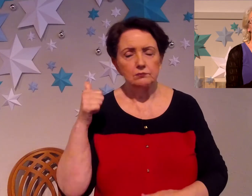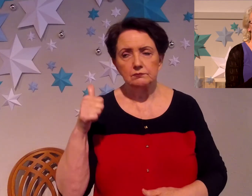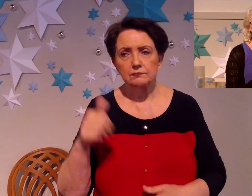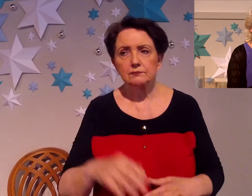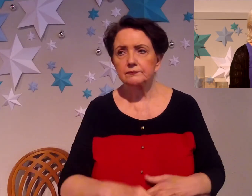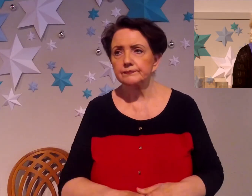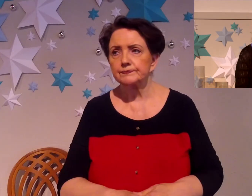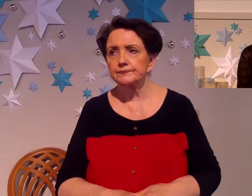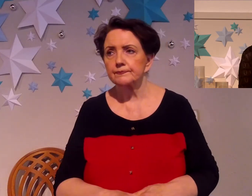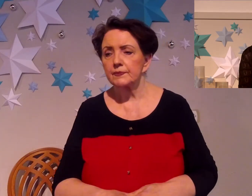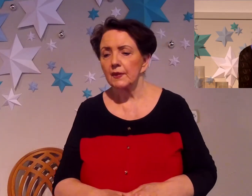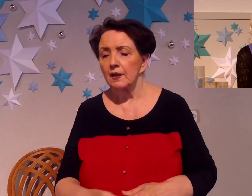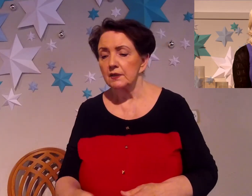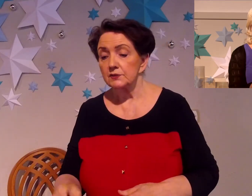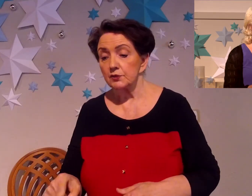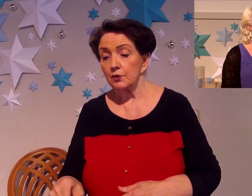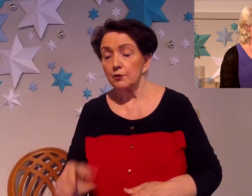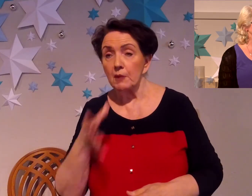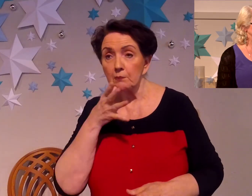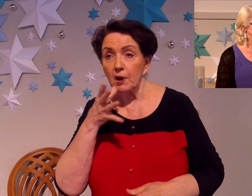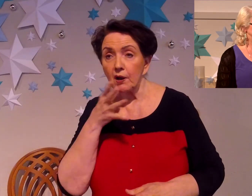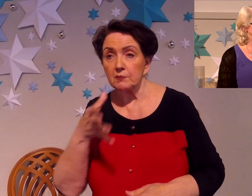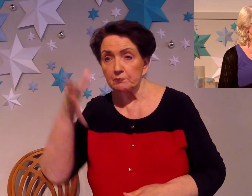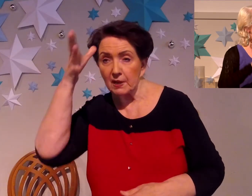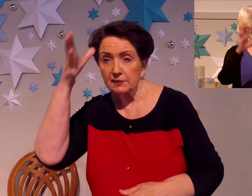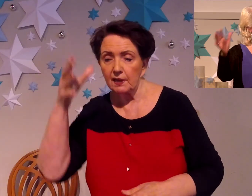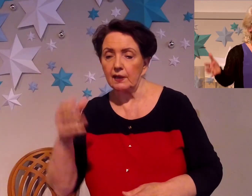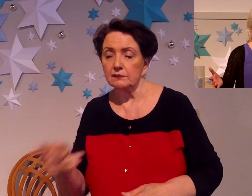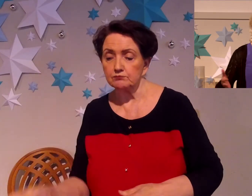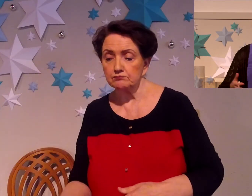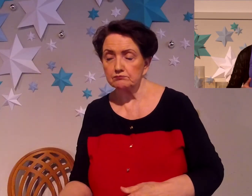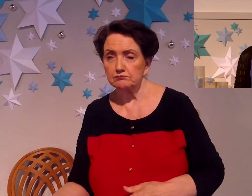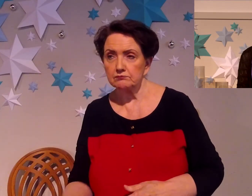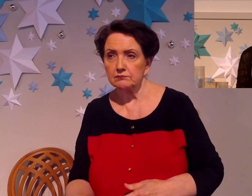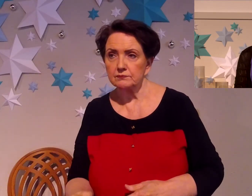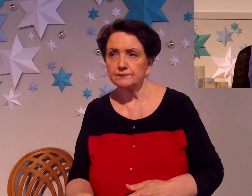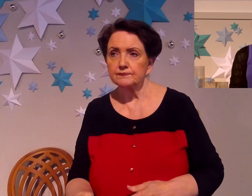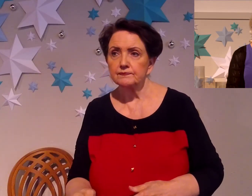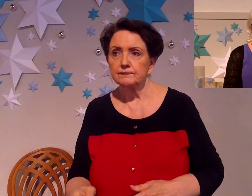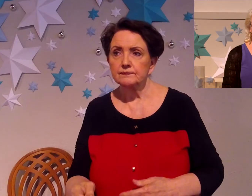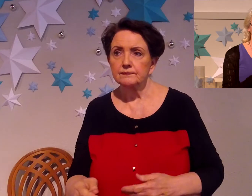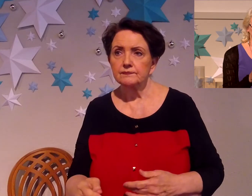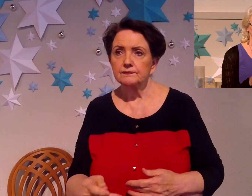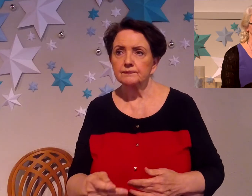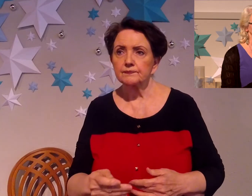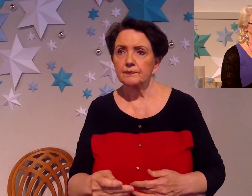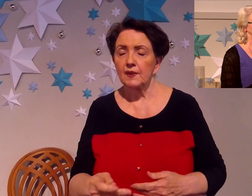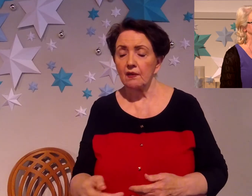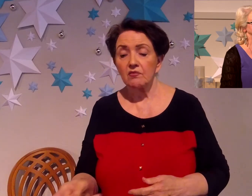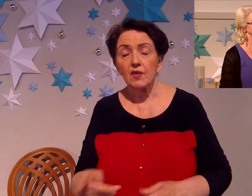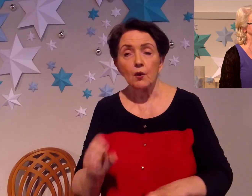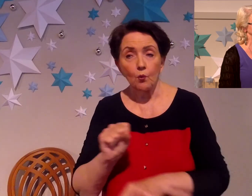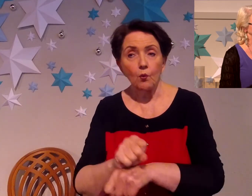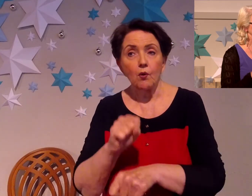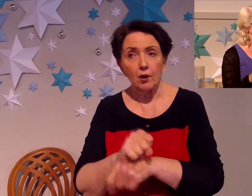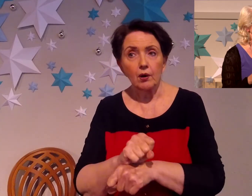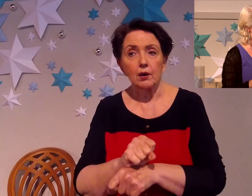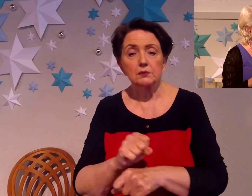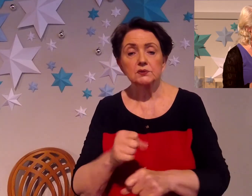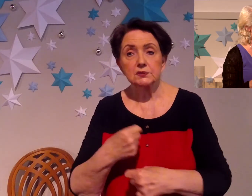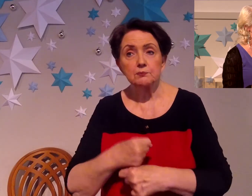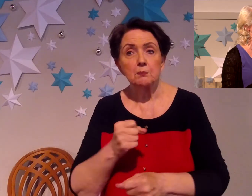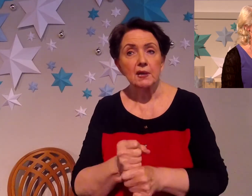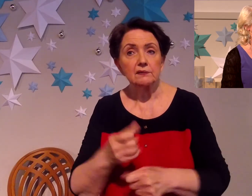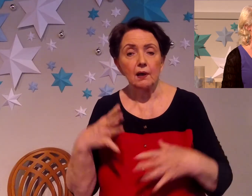And she and my father, despite all the differences and despite their eventual divorce, they worked to make